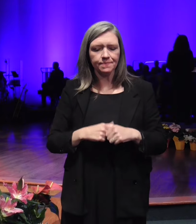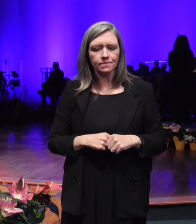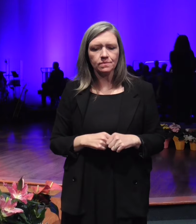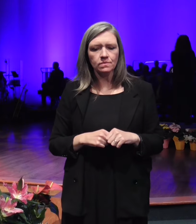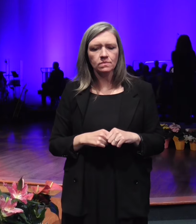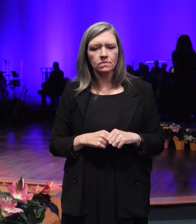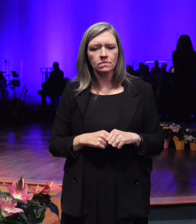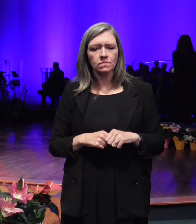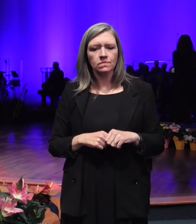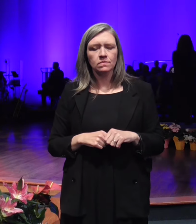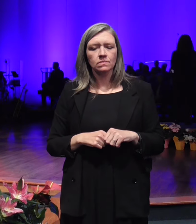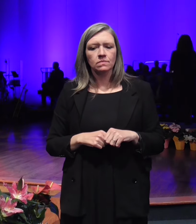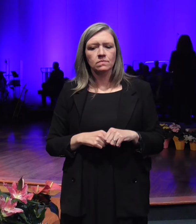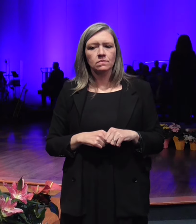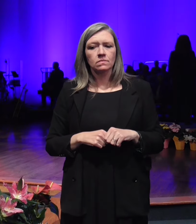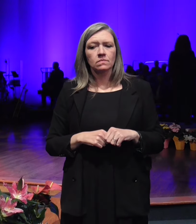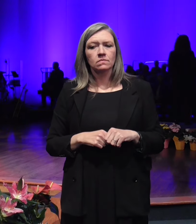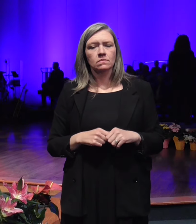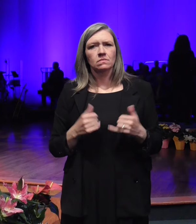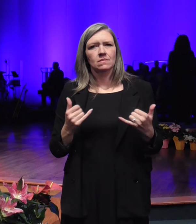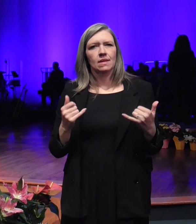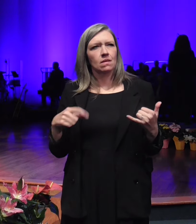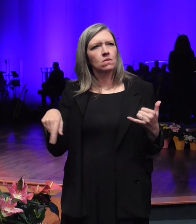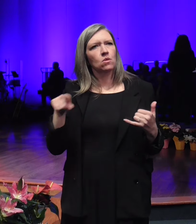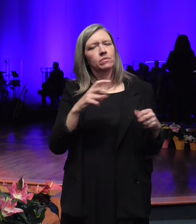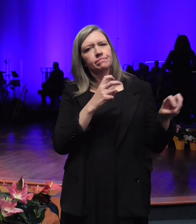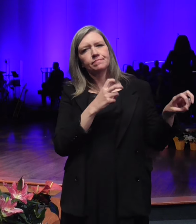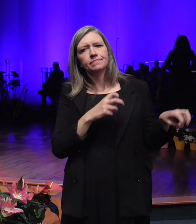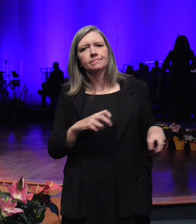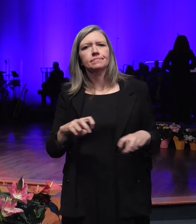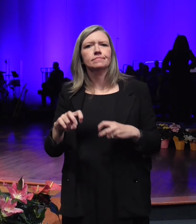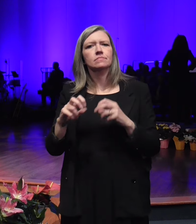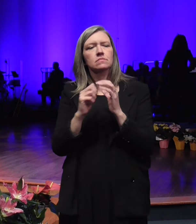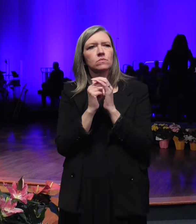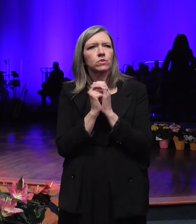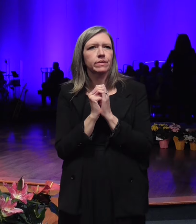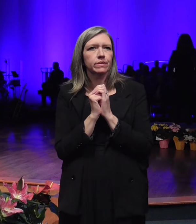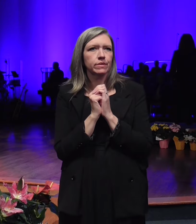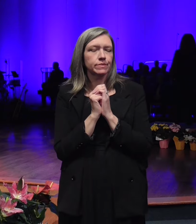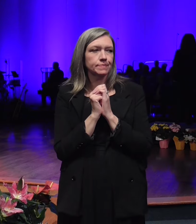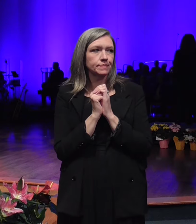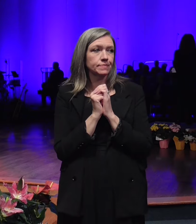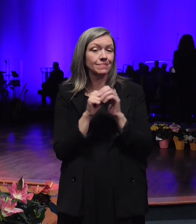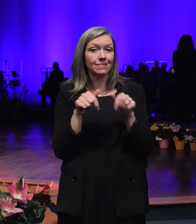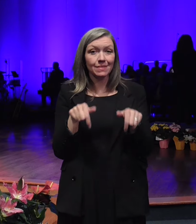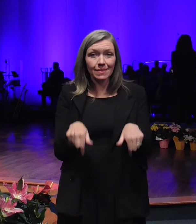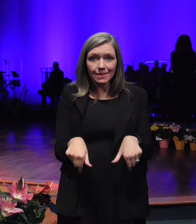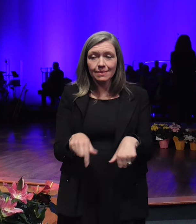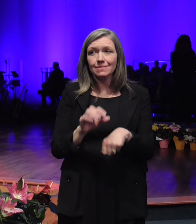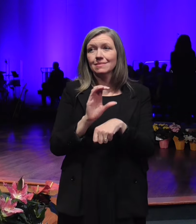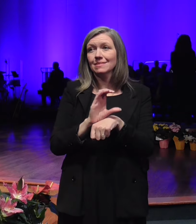So as we move into prayer, into this sanctuary of